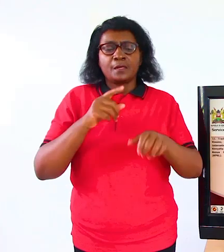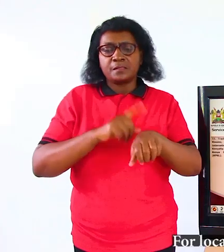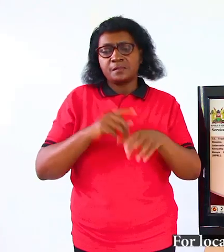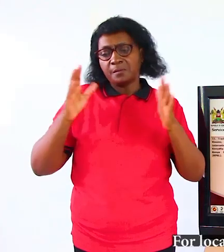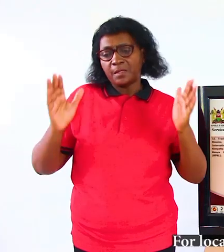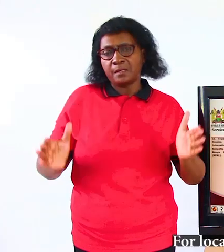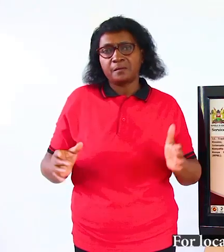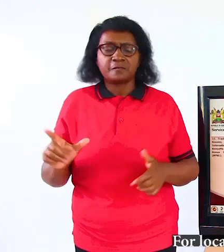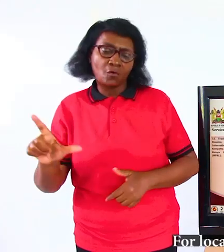for local